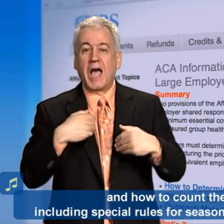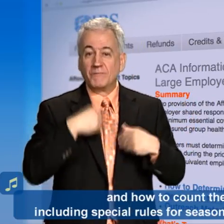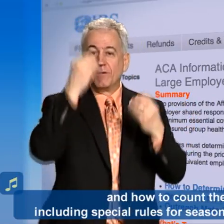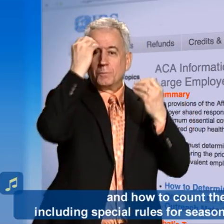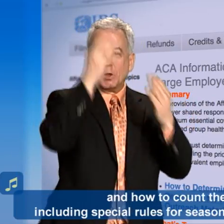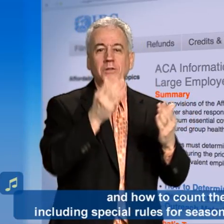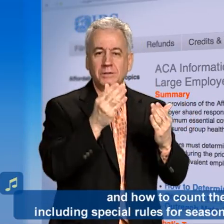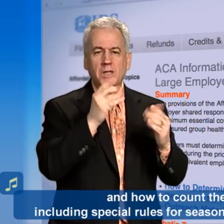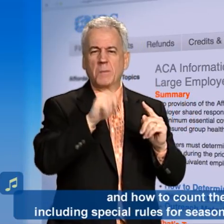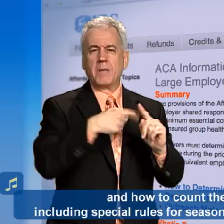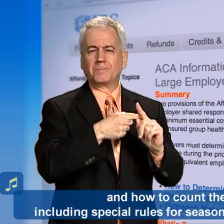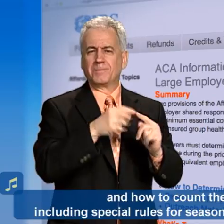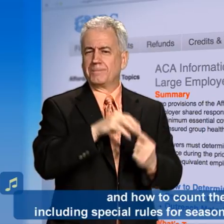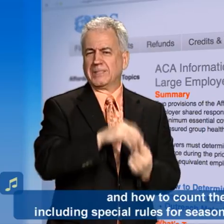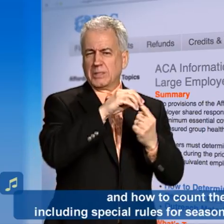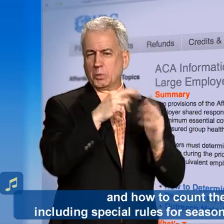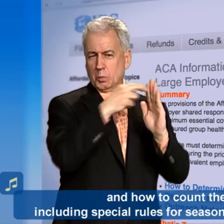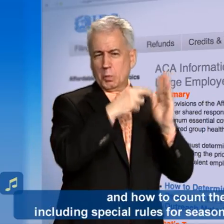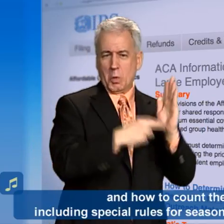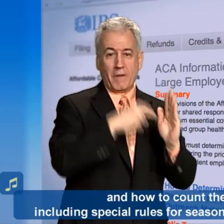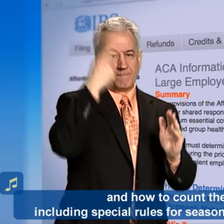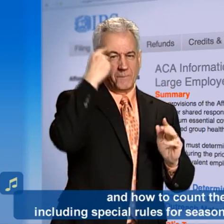for seasonal employees.